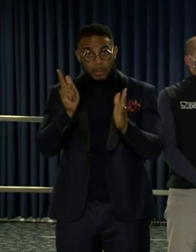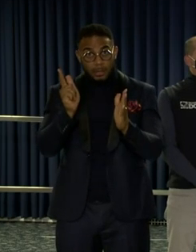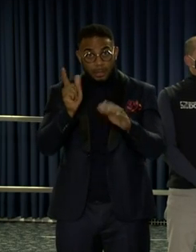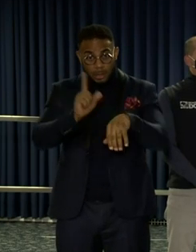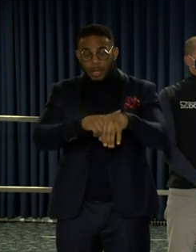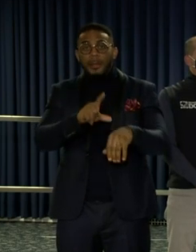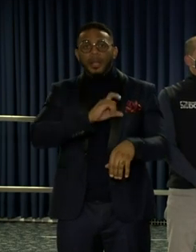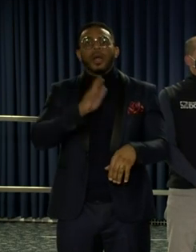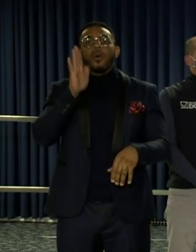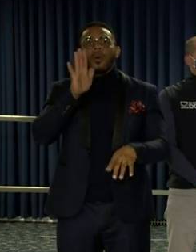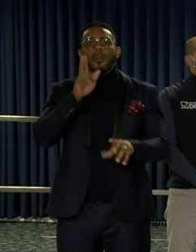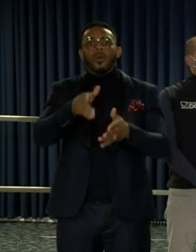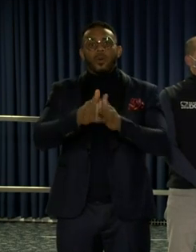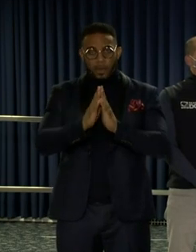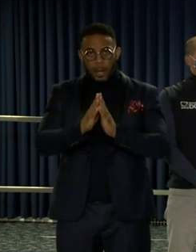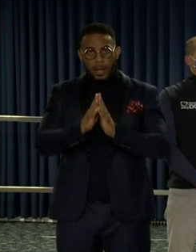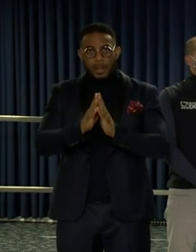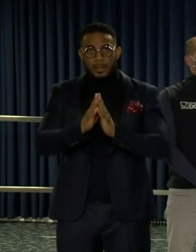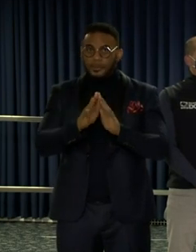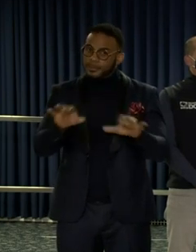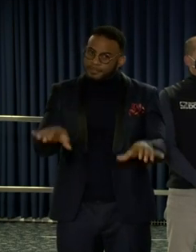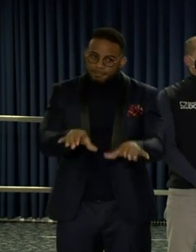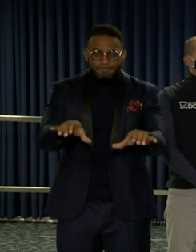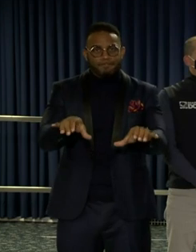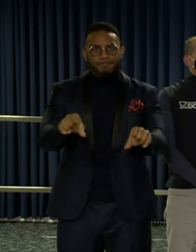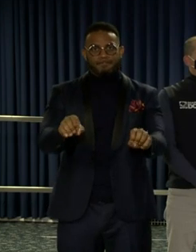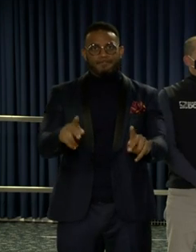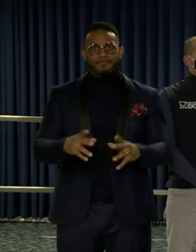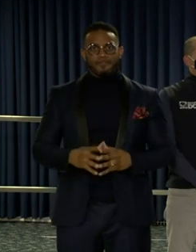curfew, police will be required to take action.